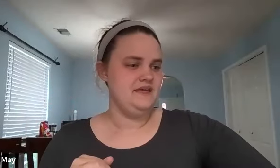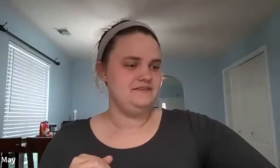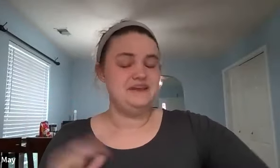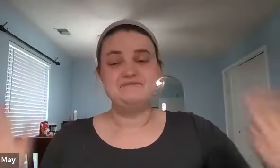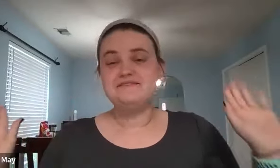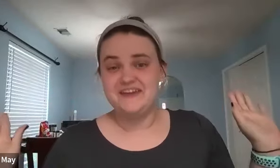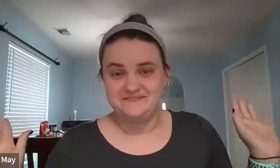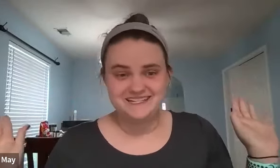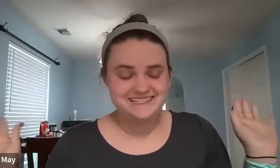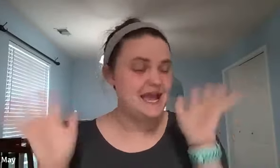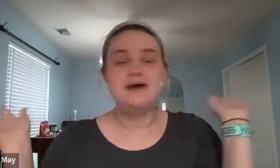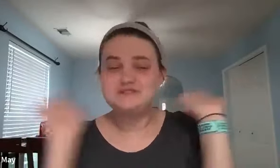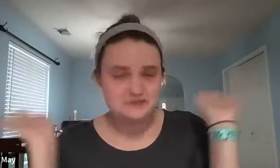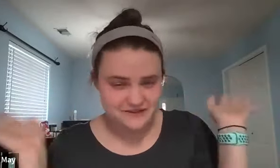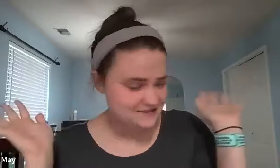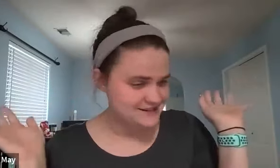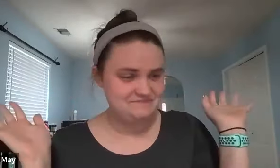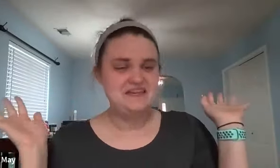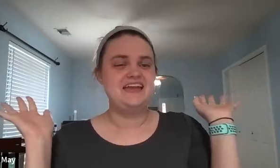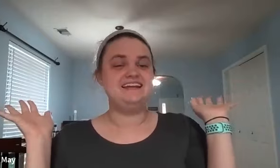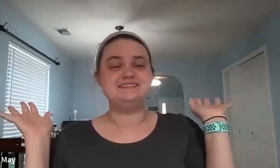Then we have my favorite, absolute favorite, and